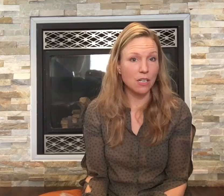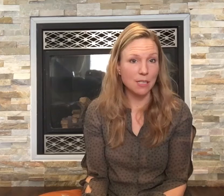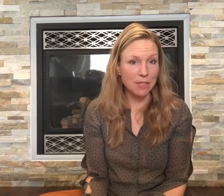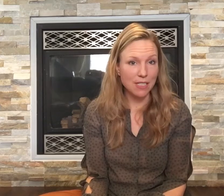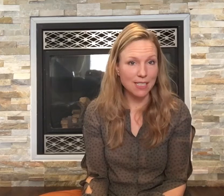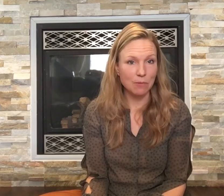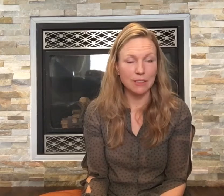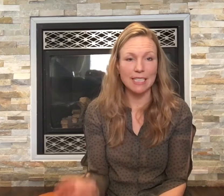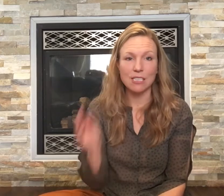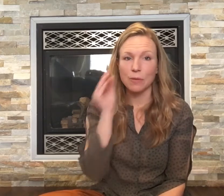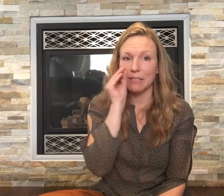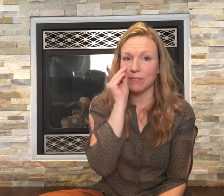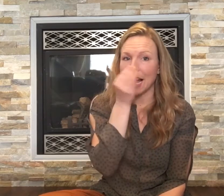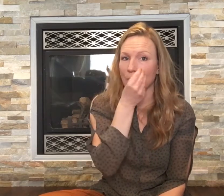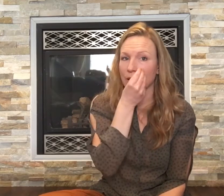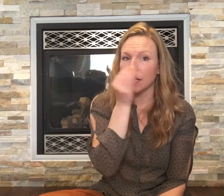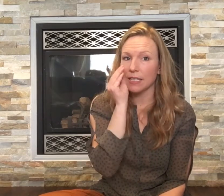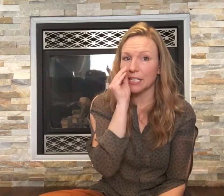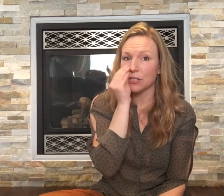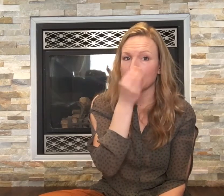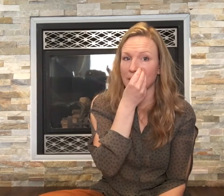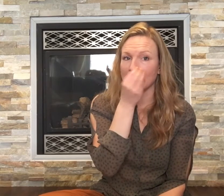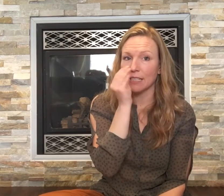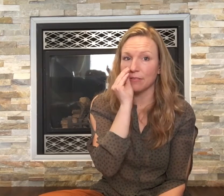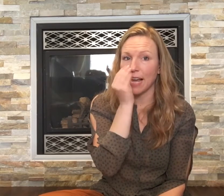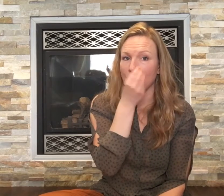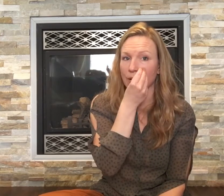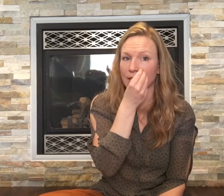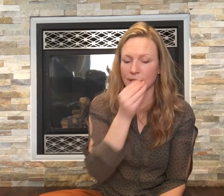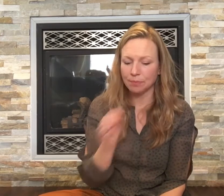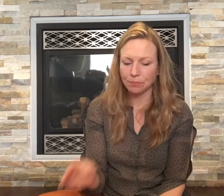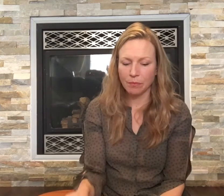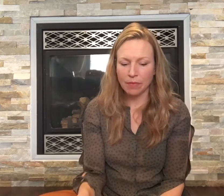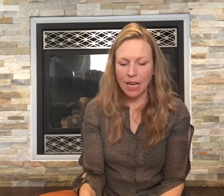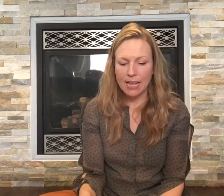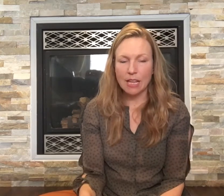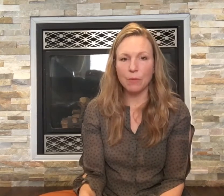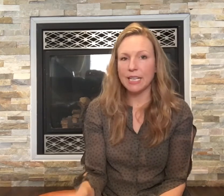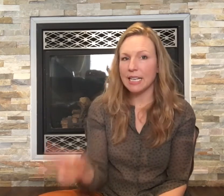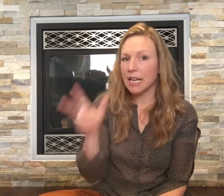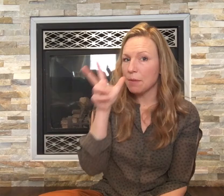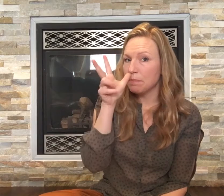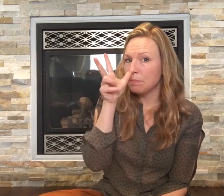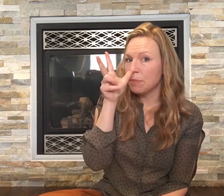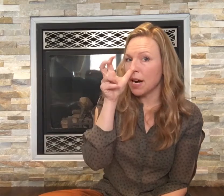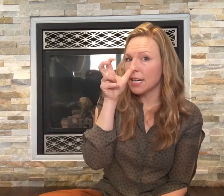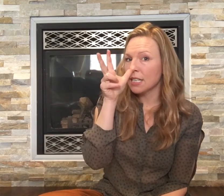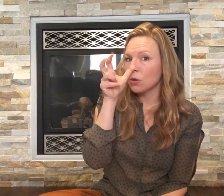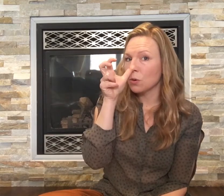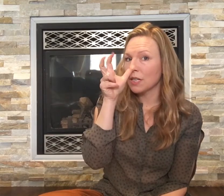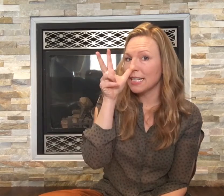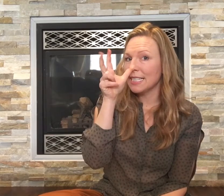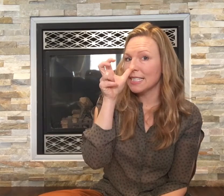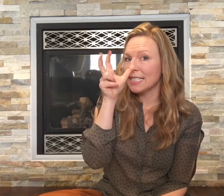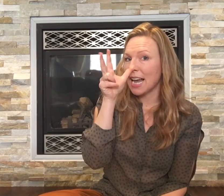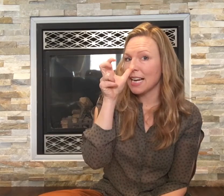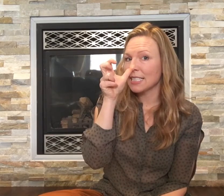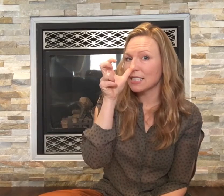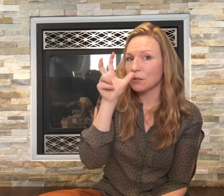some of the signs that we'll need. So we need flower, like you're smelling a flower. Then we need bug or insect, so it's like